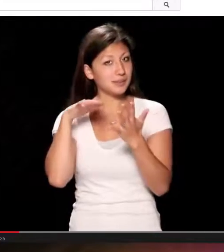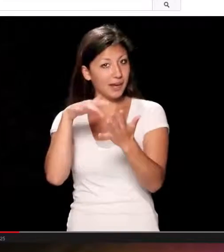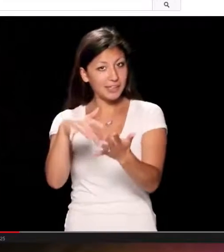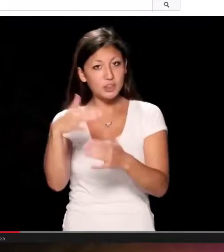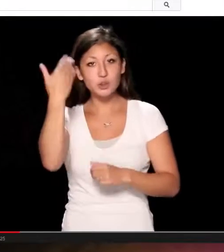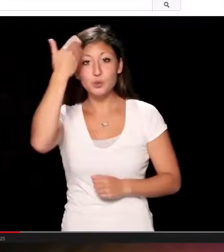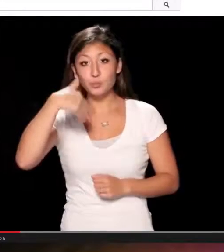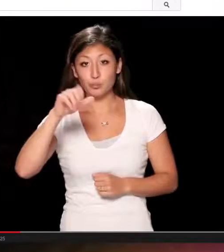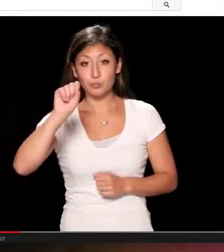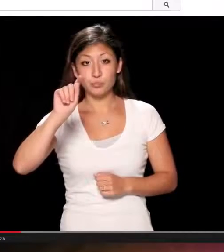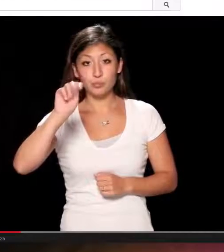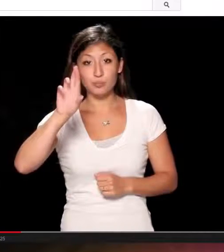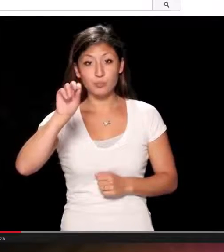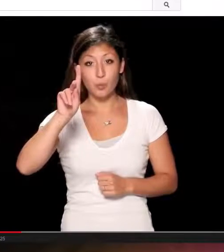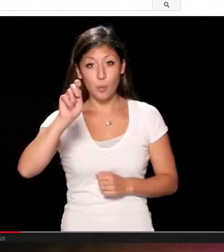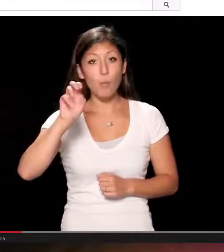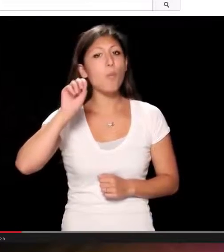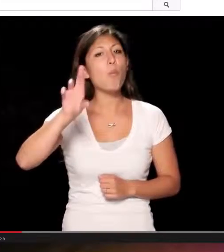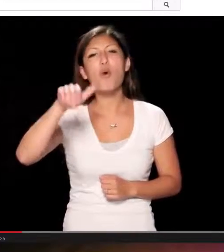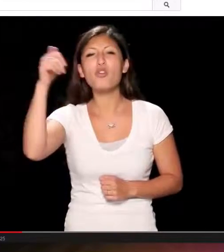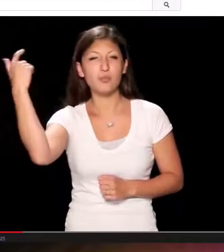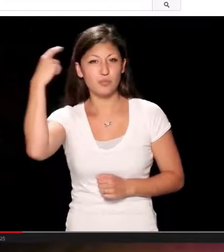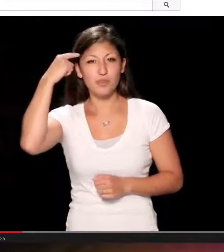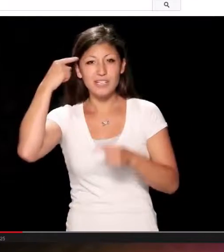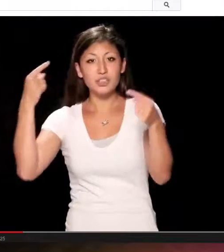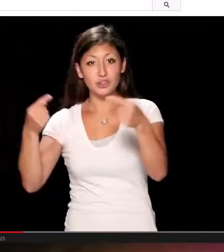that relationship. Well, we've studied